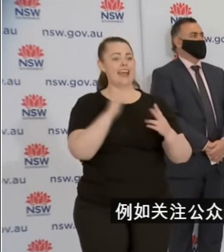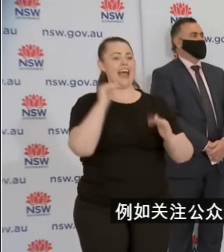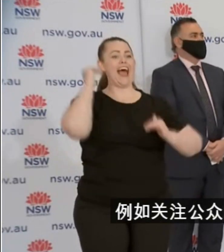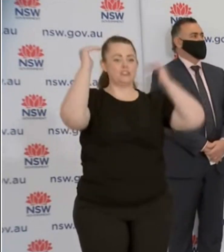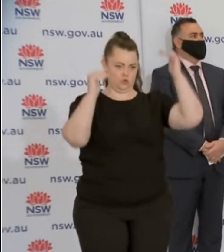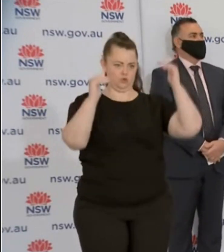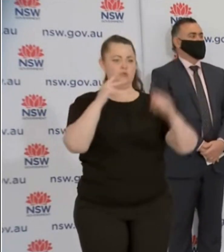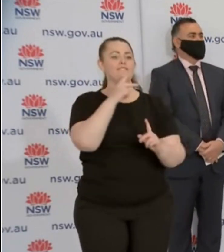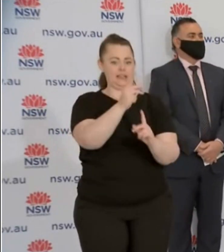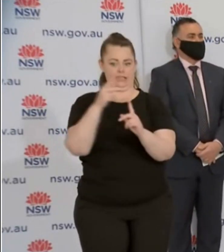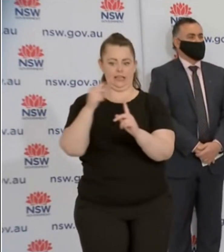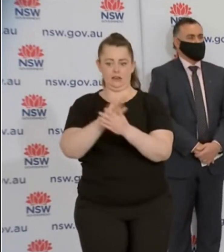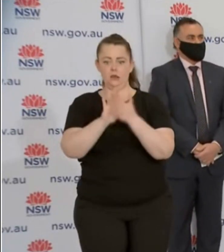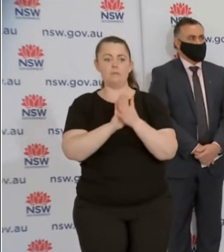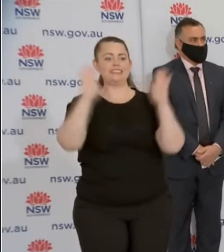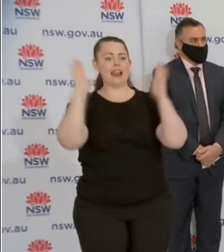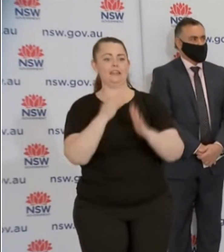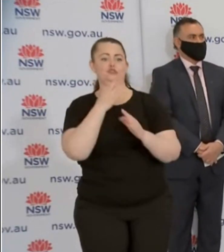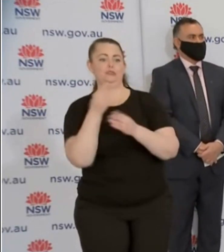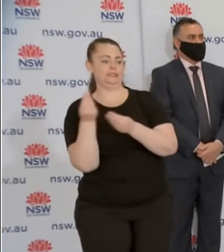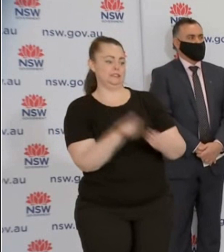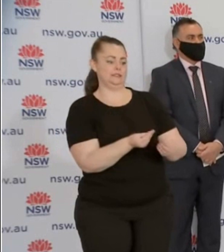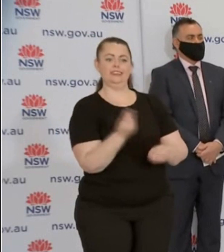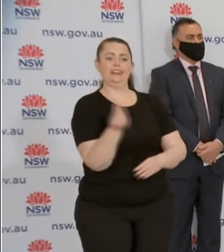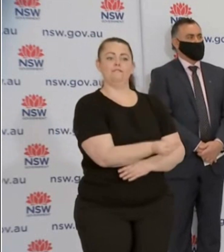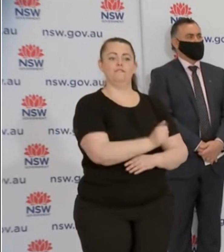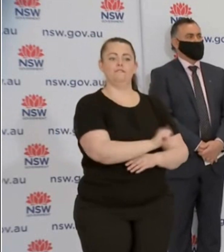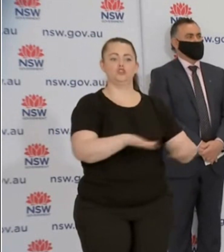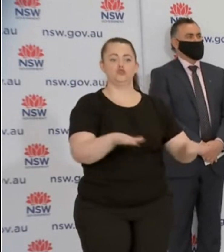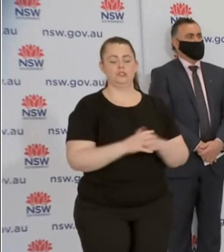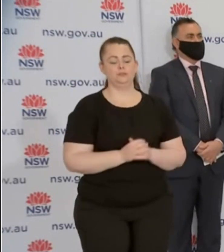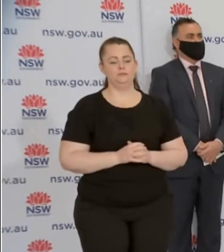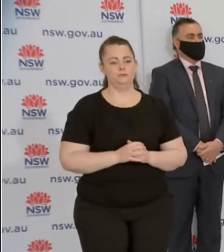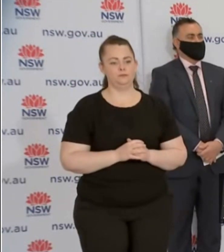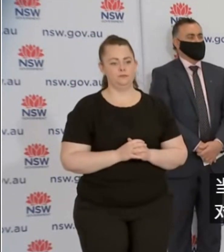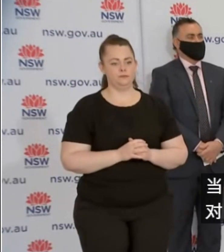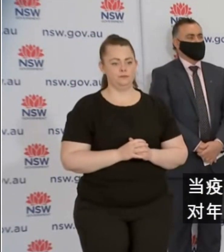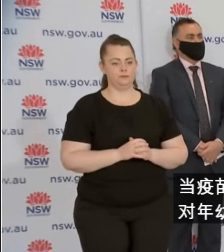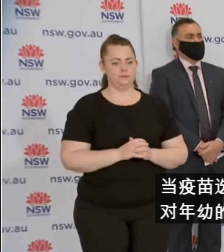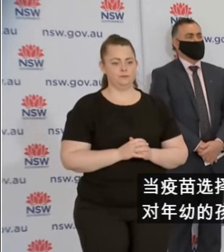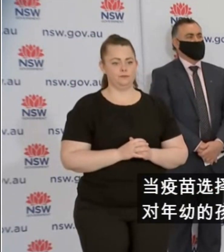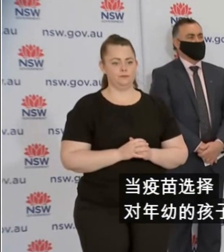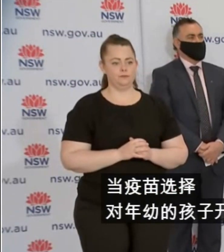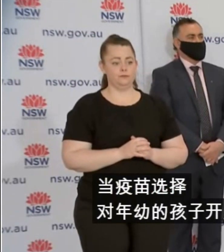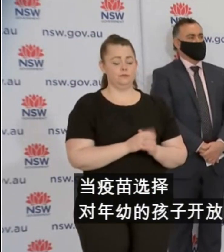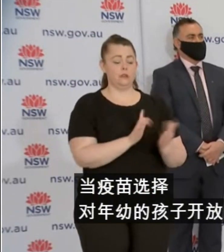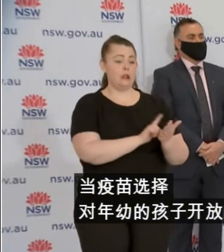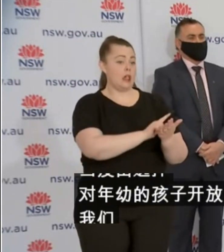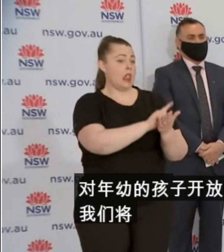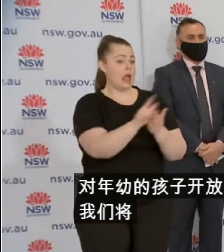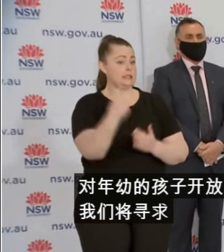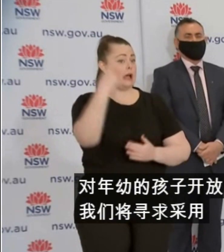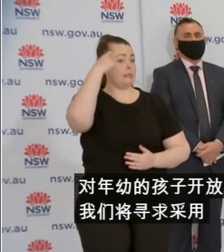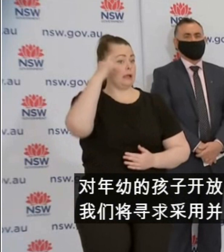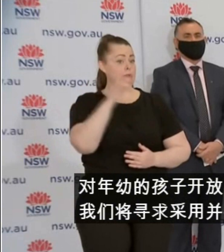orders, getting tested, and clearly when vaccine options open up for younger children, then clearly